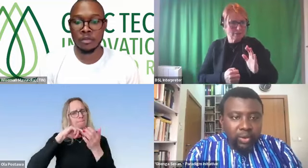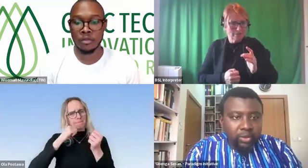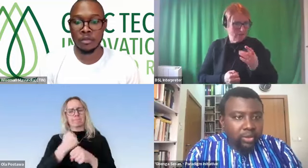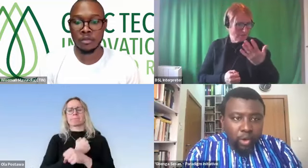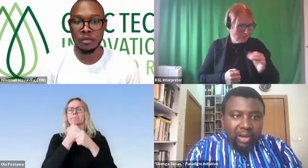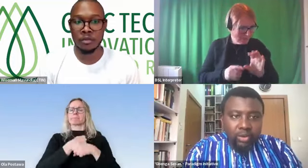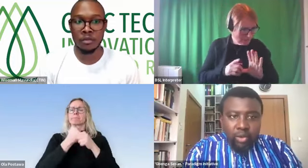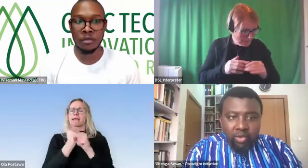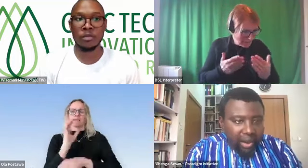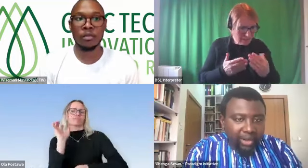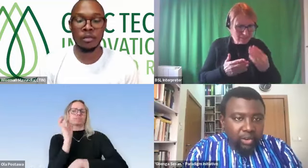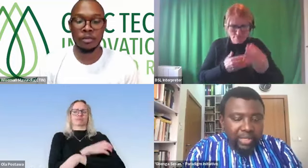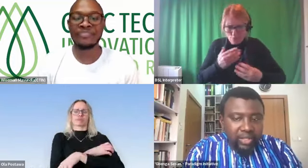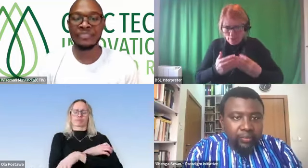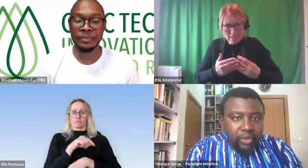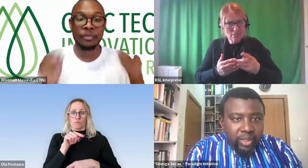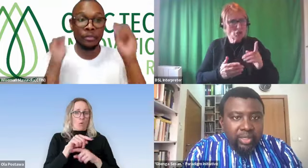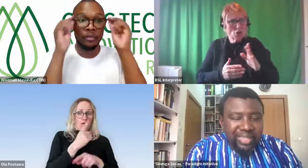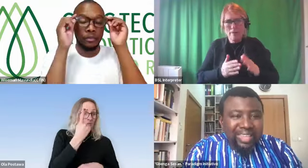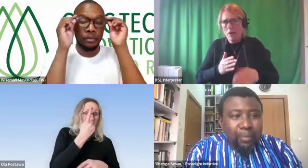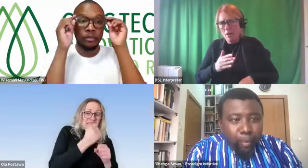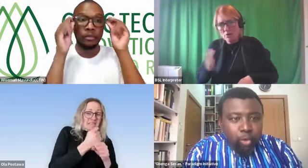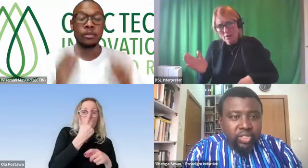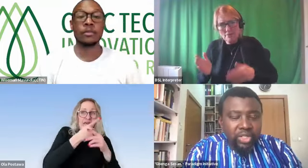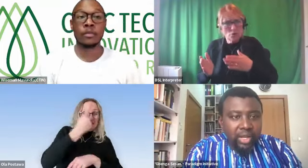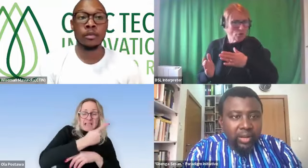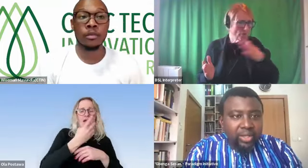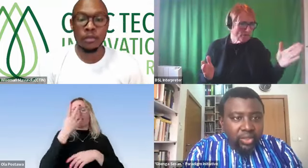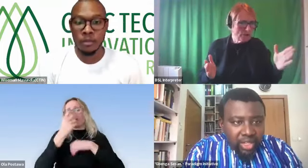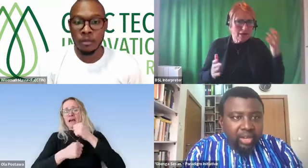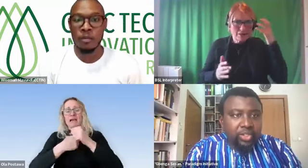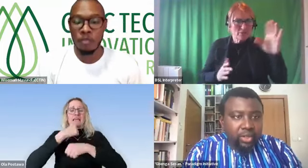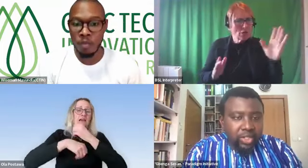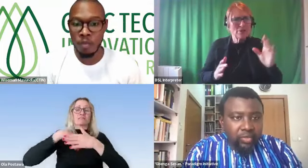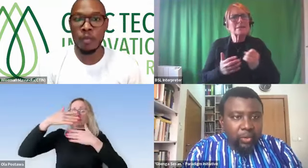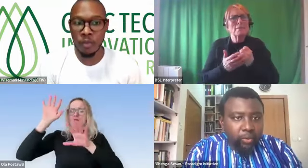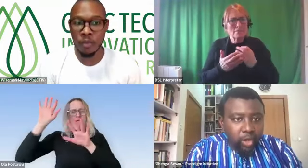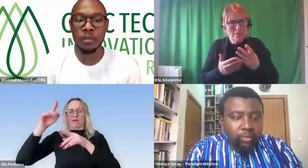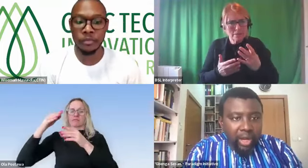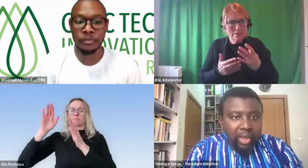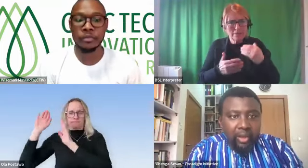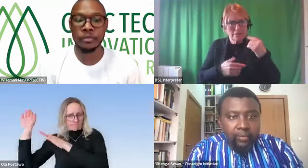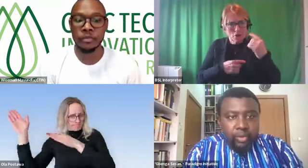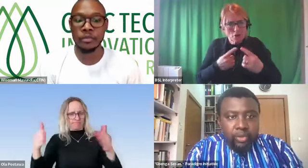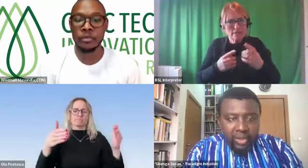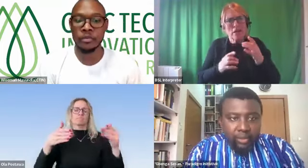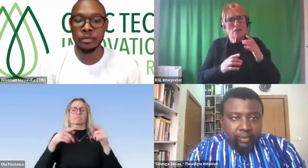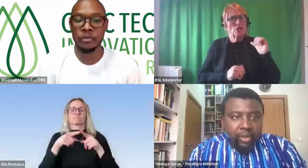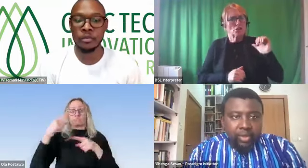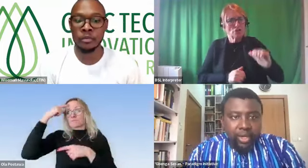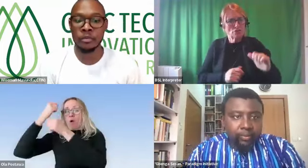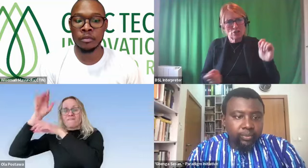is not just about Donald or far-right governments. This is a multi-year generational shift that we must come together